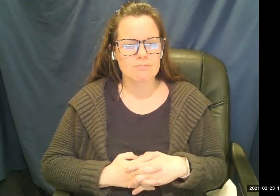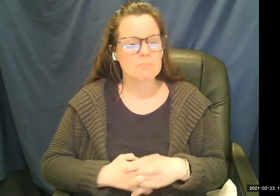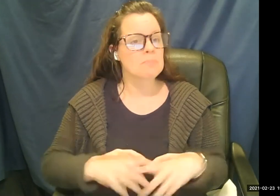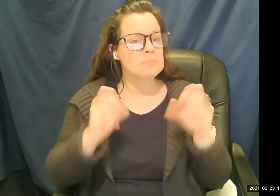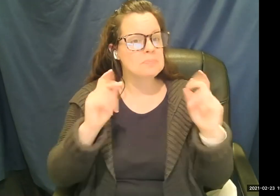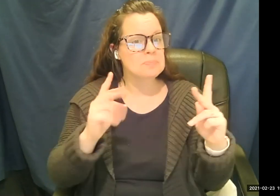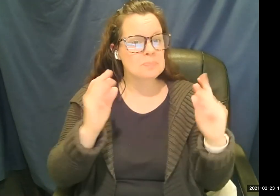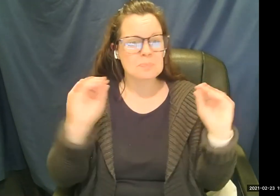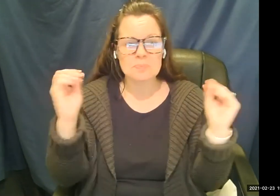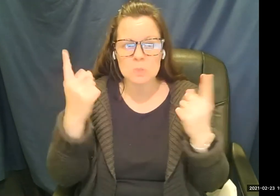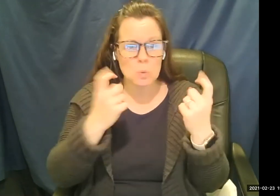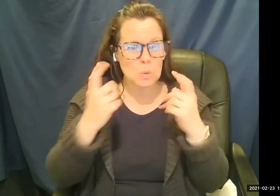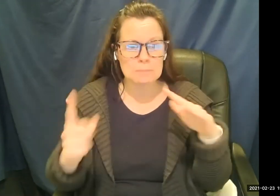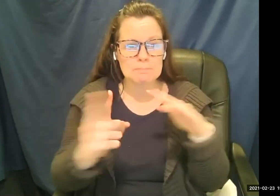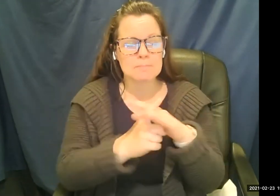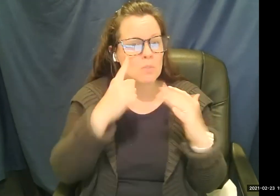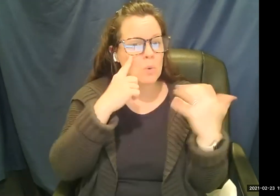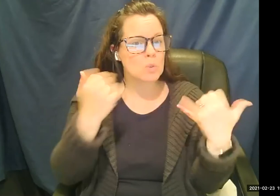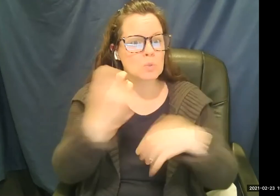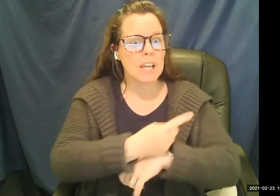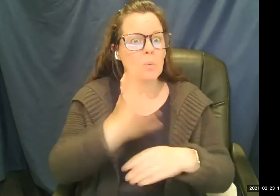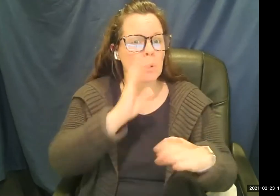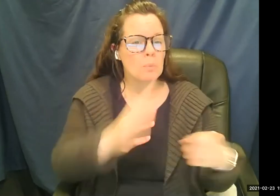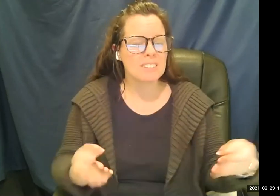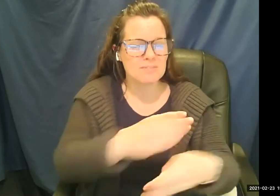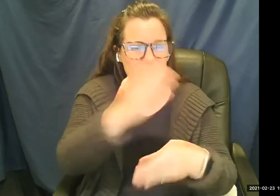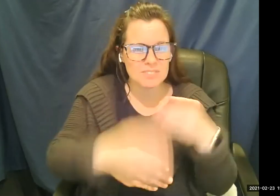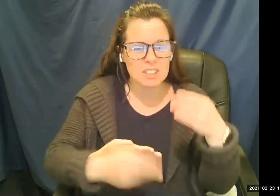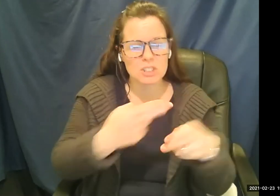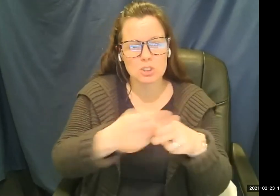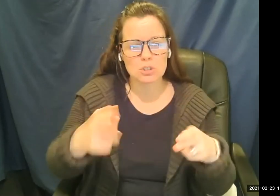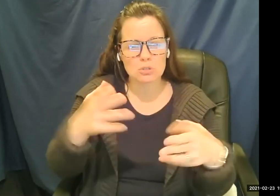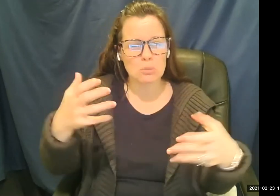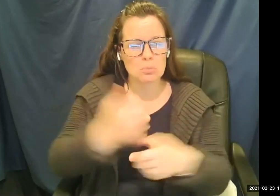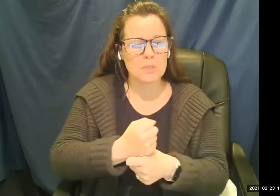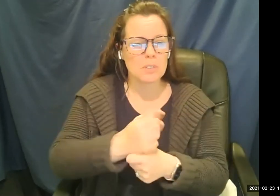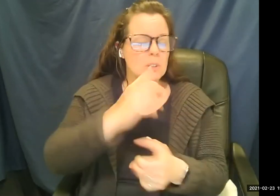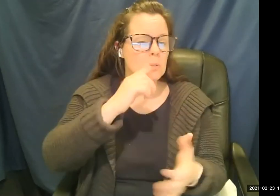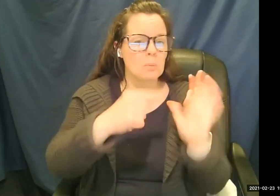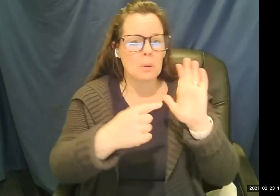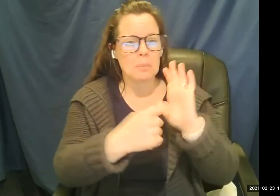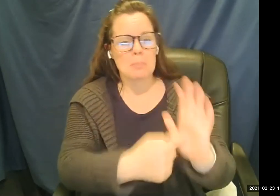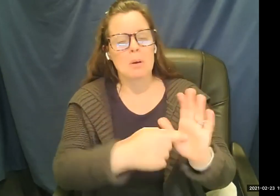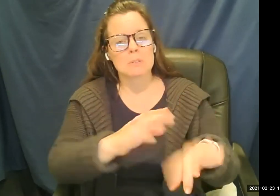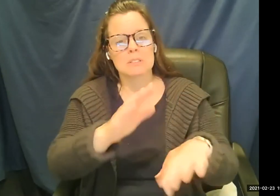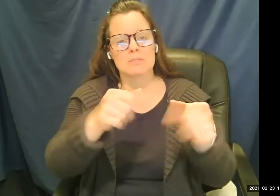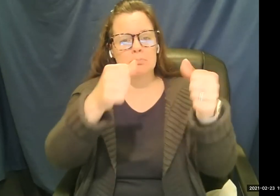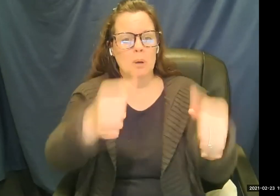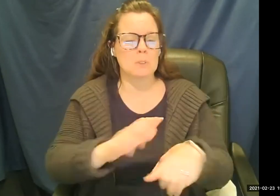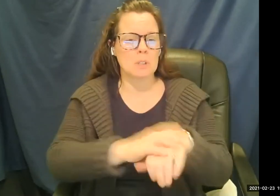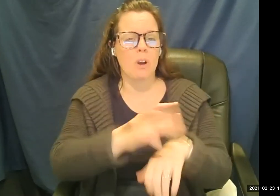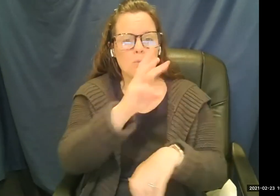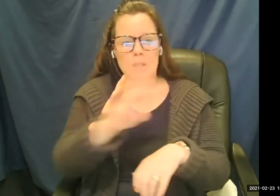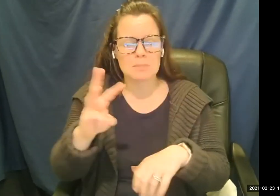Okay, seeing no questions for today, we'll go ahead and conclude the short briefing. We will be posting the recording of this on our websites and on our social